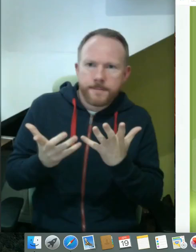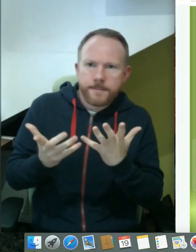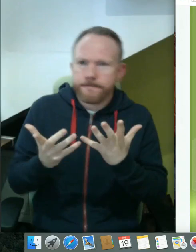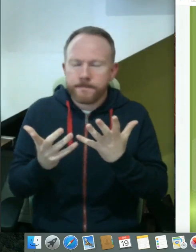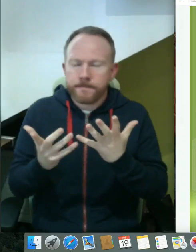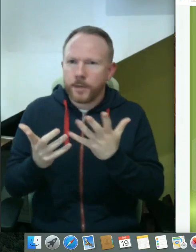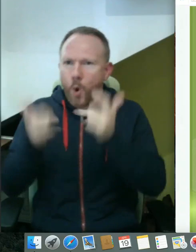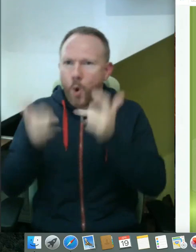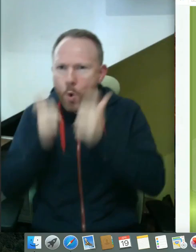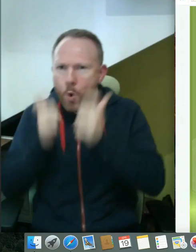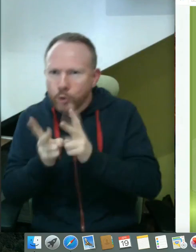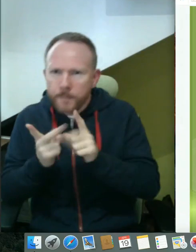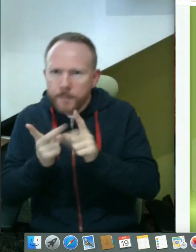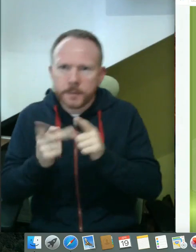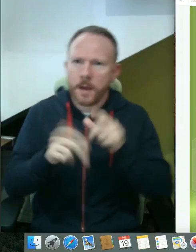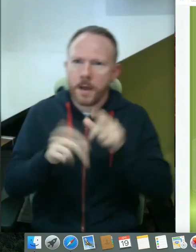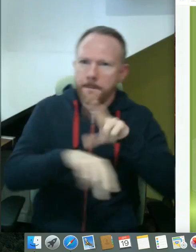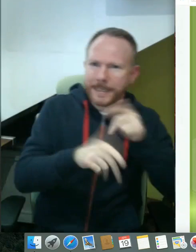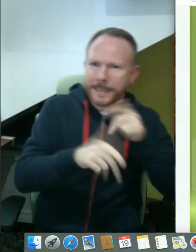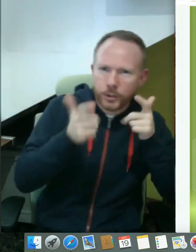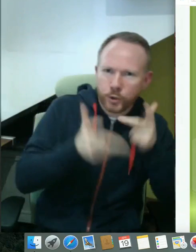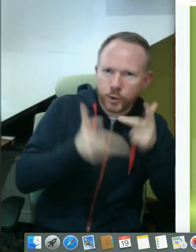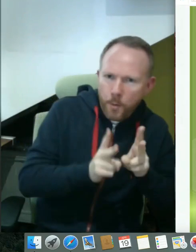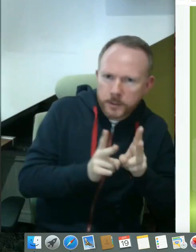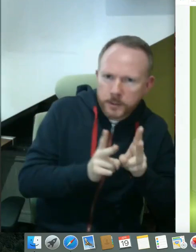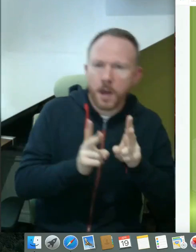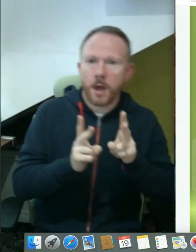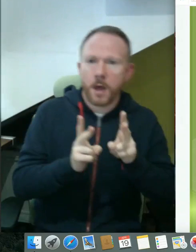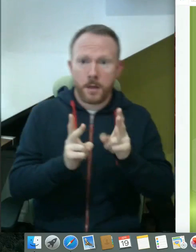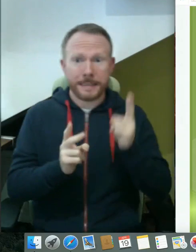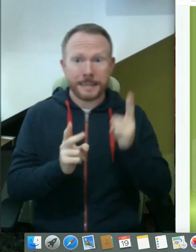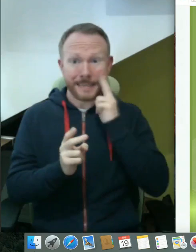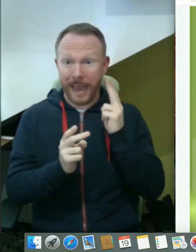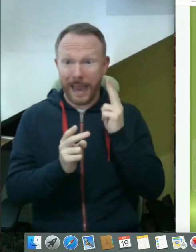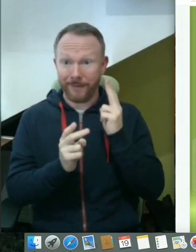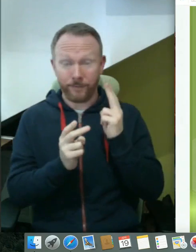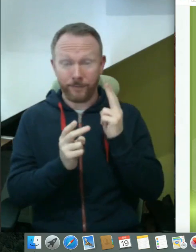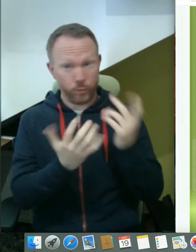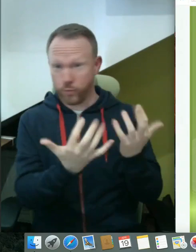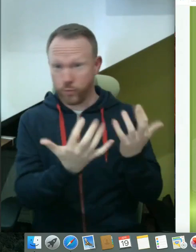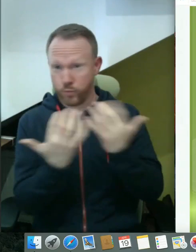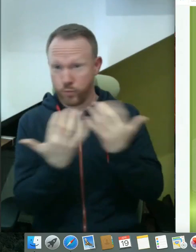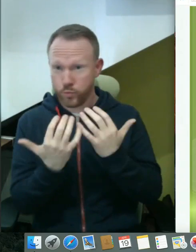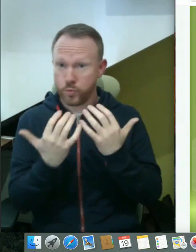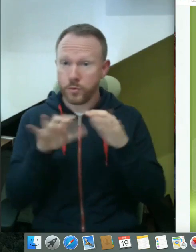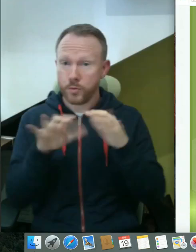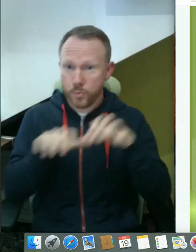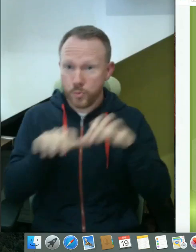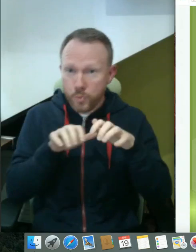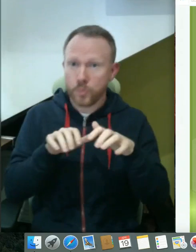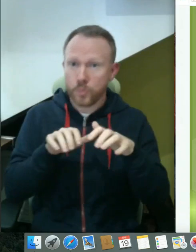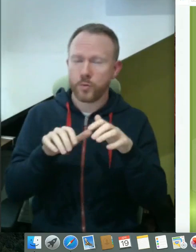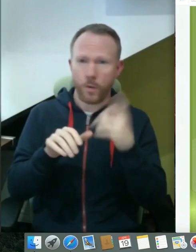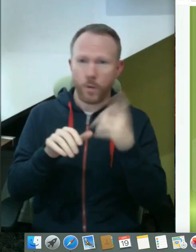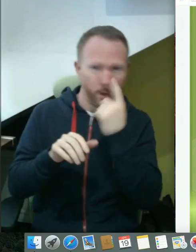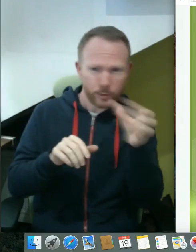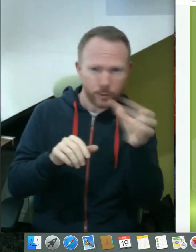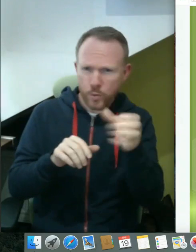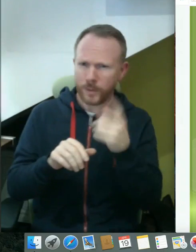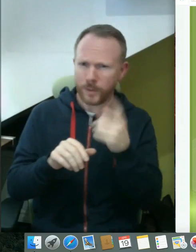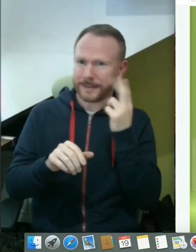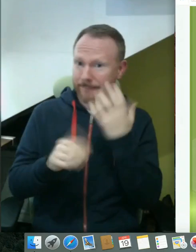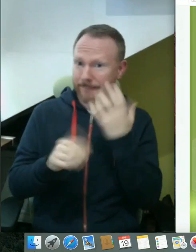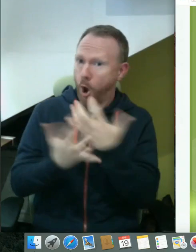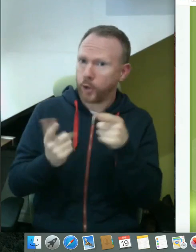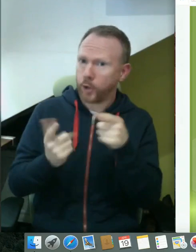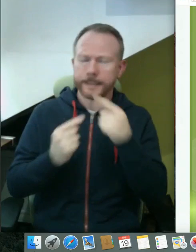how best the deaf population were accessing that trial. The Metropolitan Police